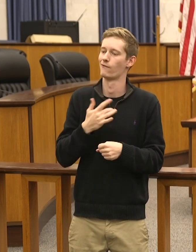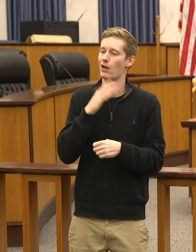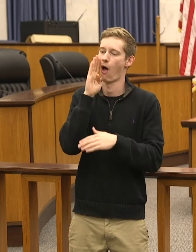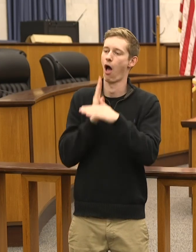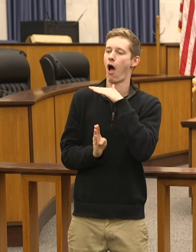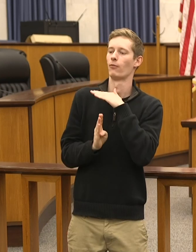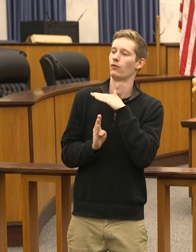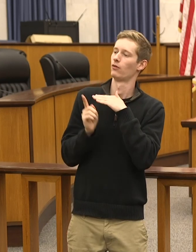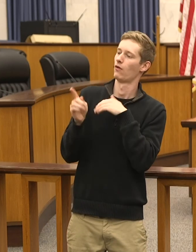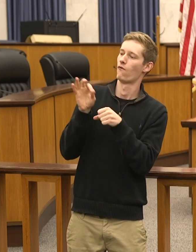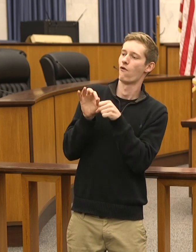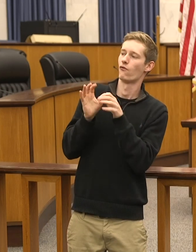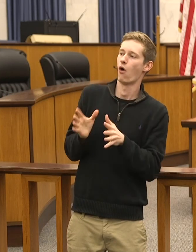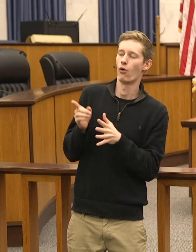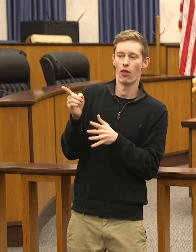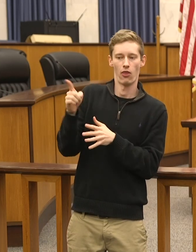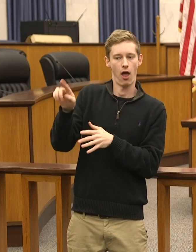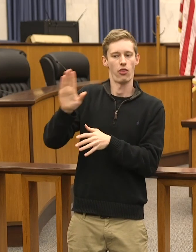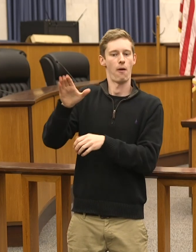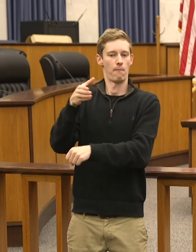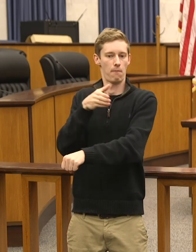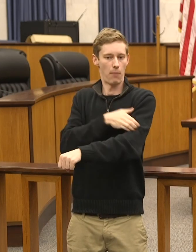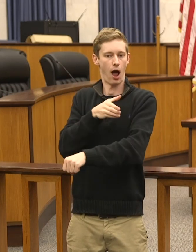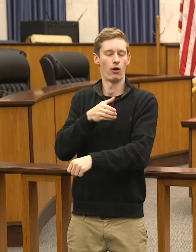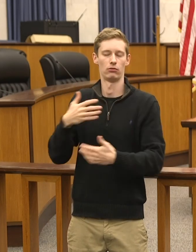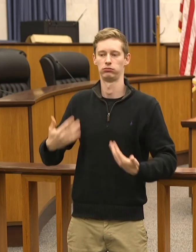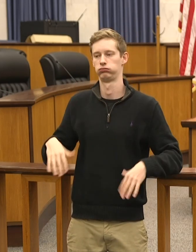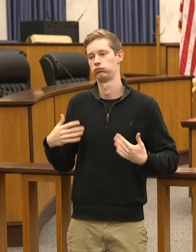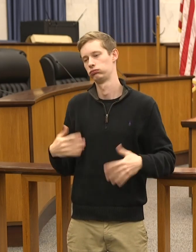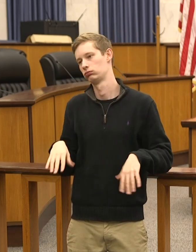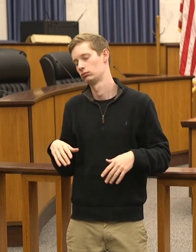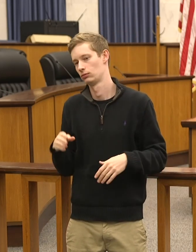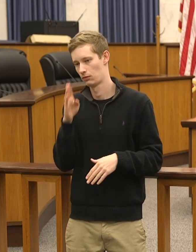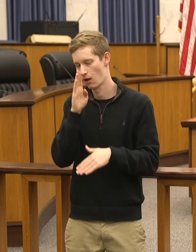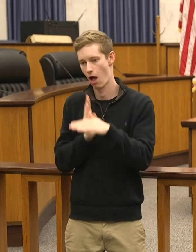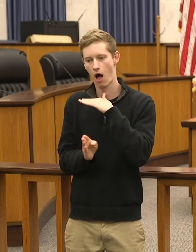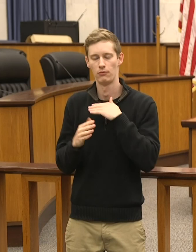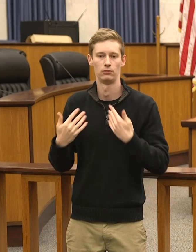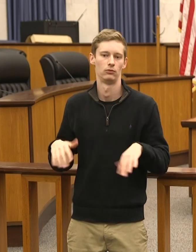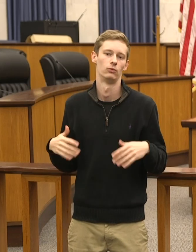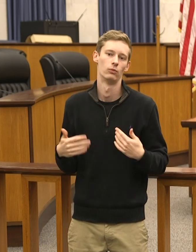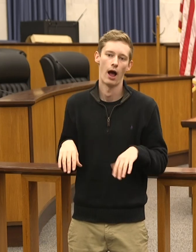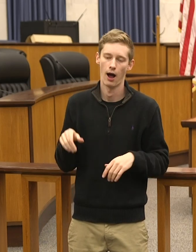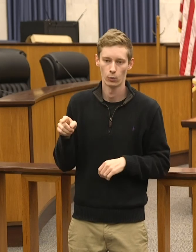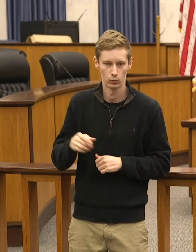voter. The ability for them to actually choose their leaders is no better.